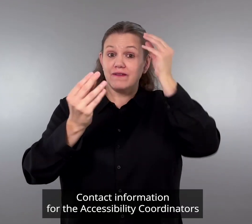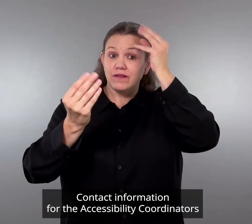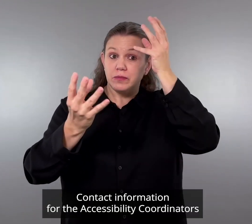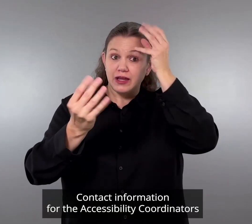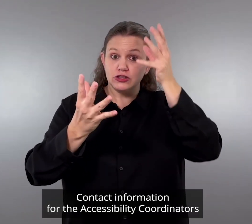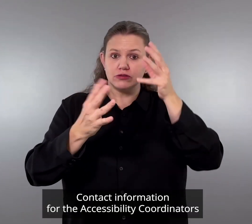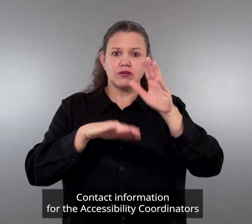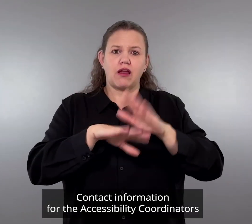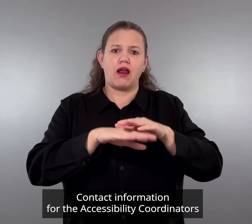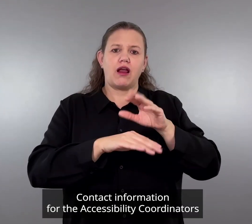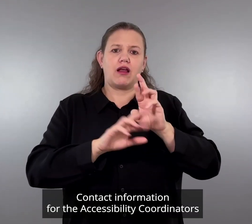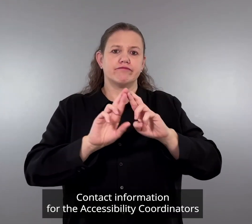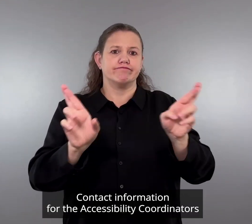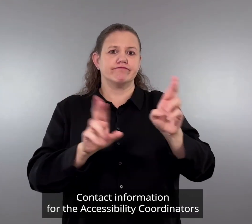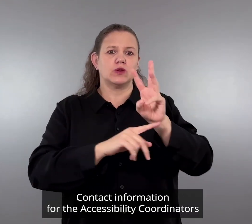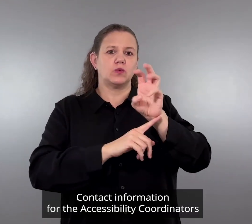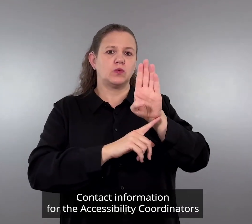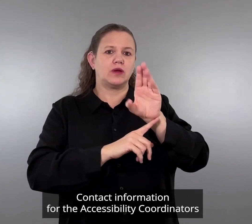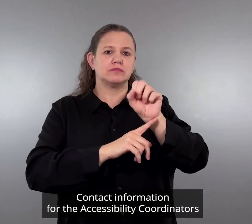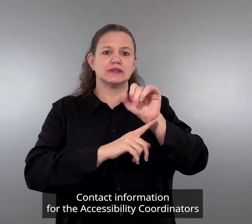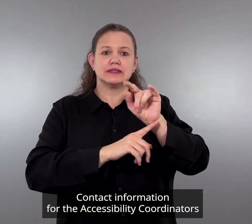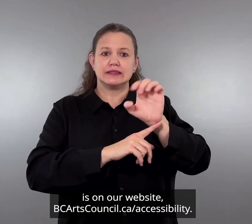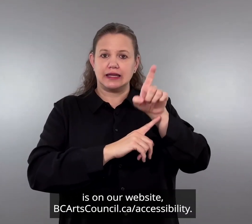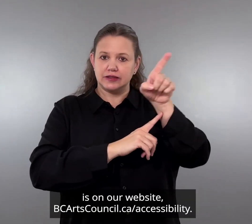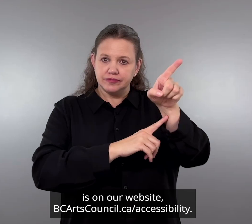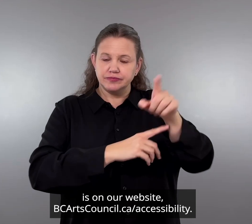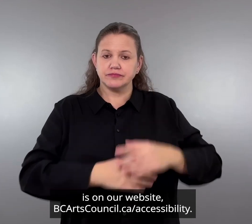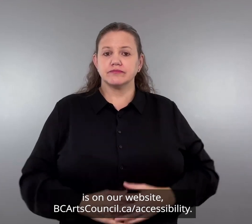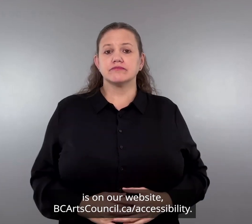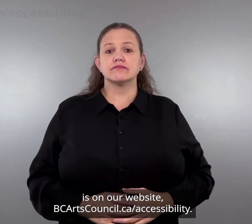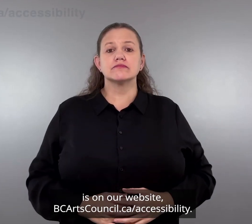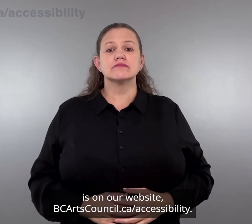Contact information for the accessibility coordinators is on our website,